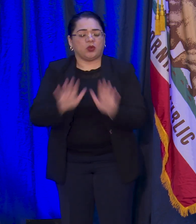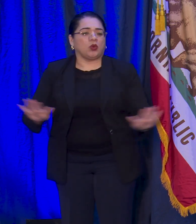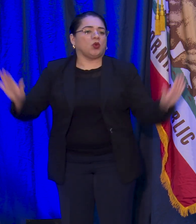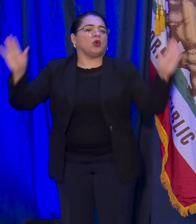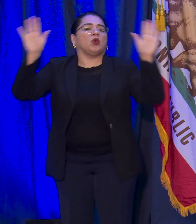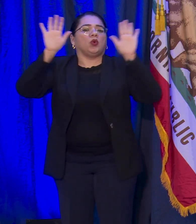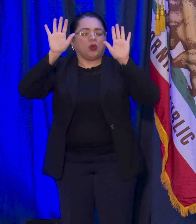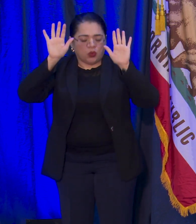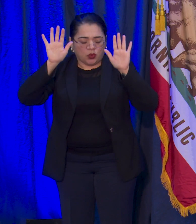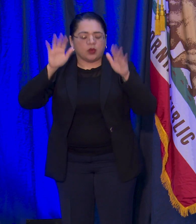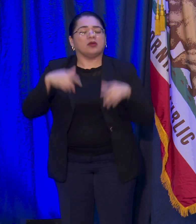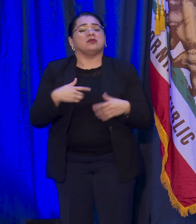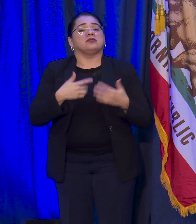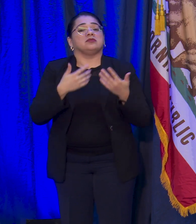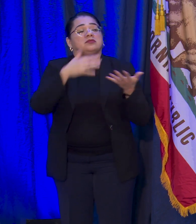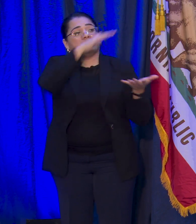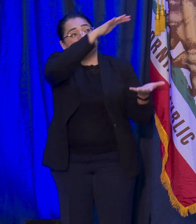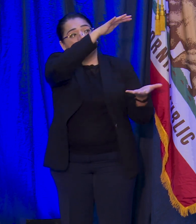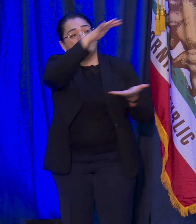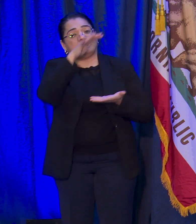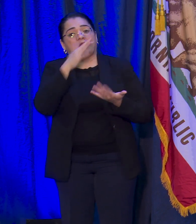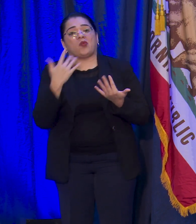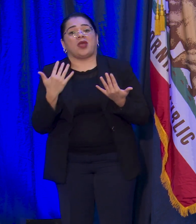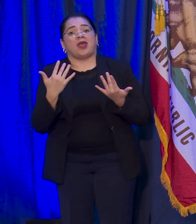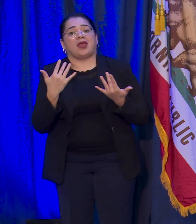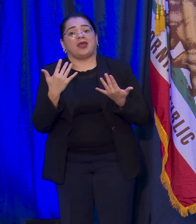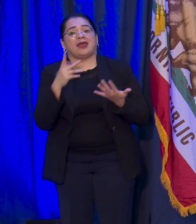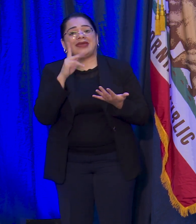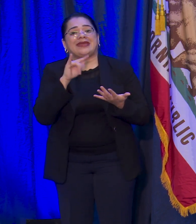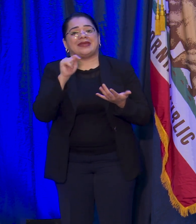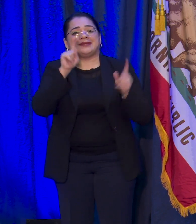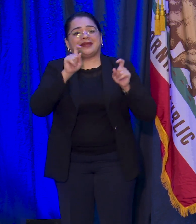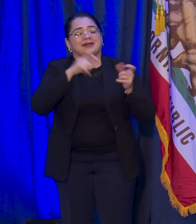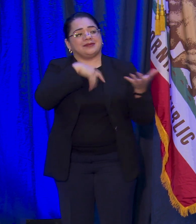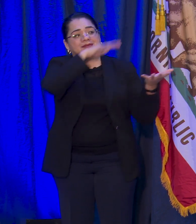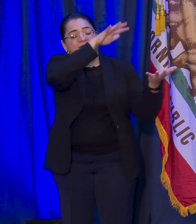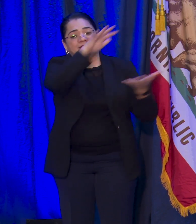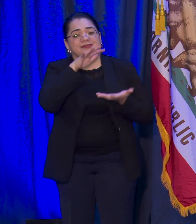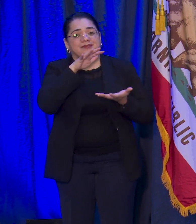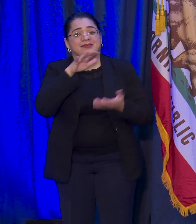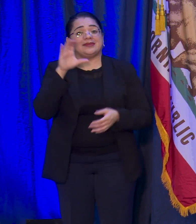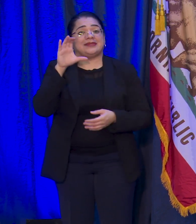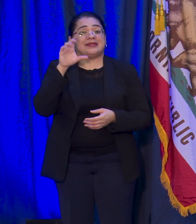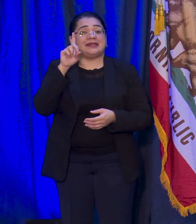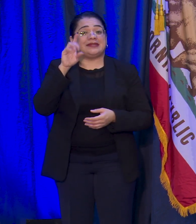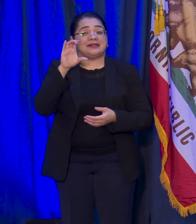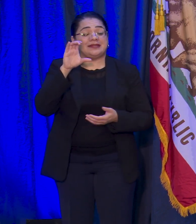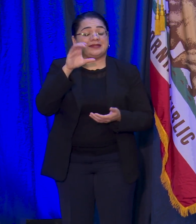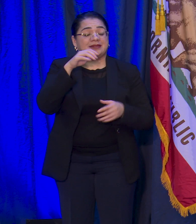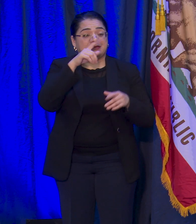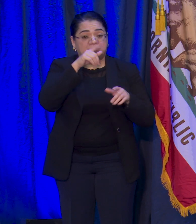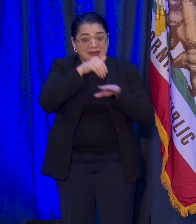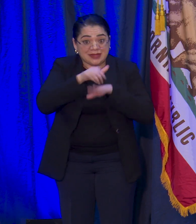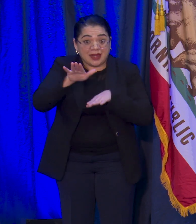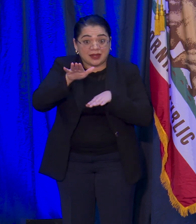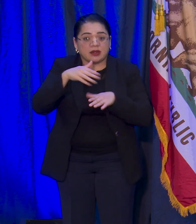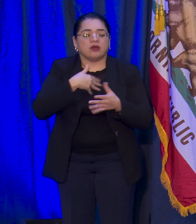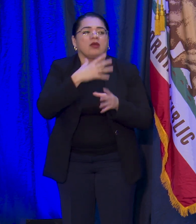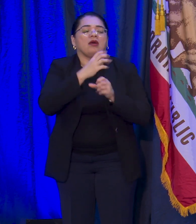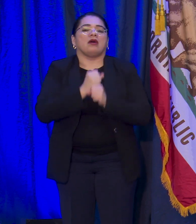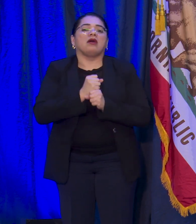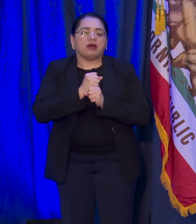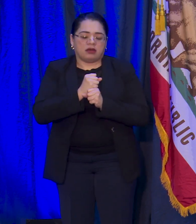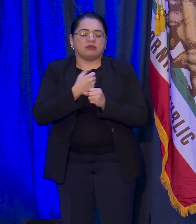is waiting for more testing, more kits to come in from the CDC and other places. Some